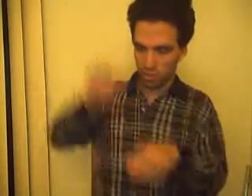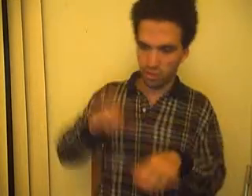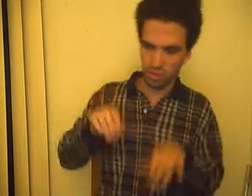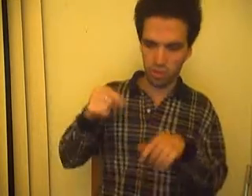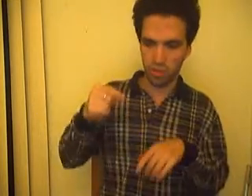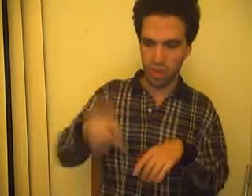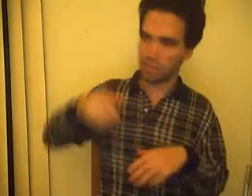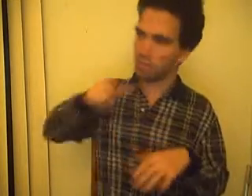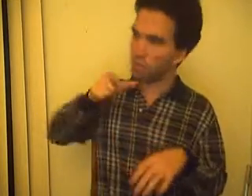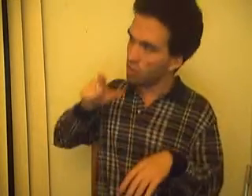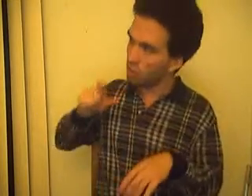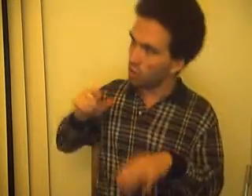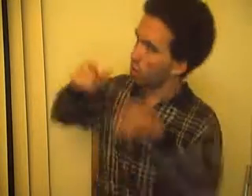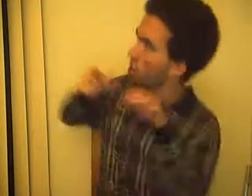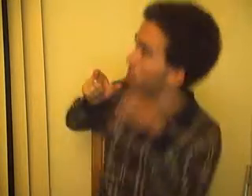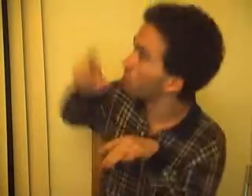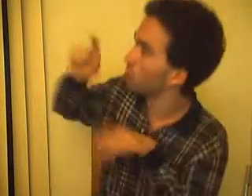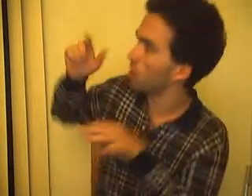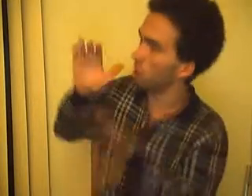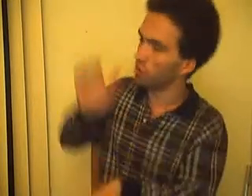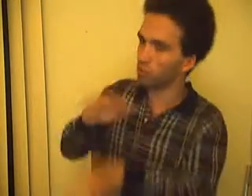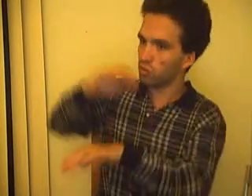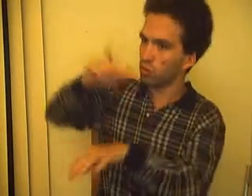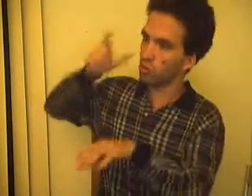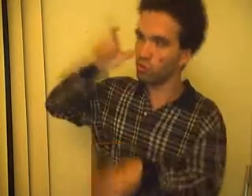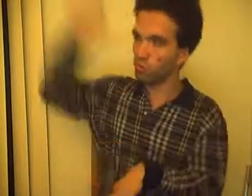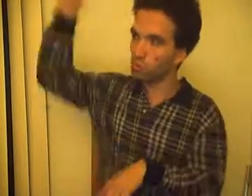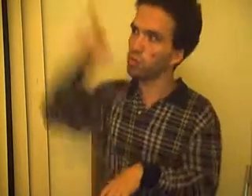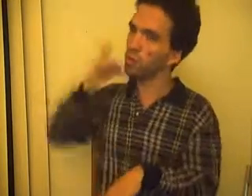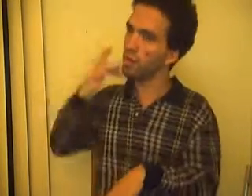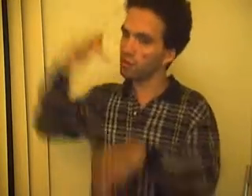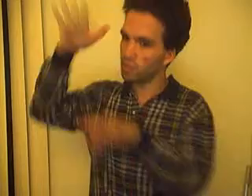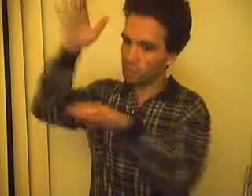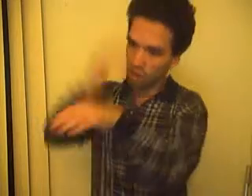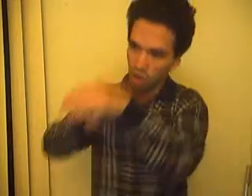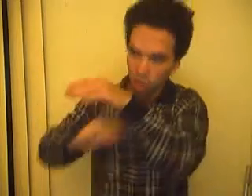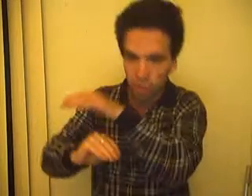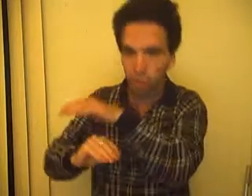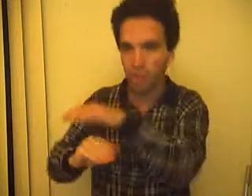or that's or the moonlight, it's under that.